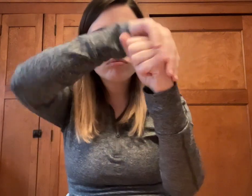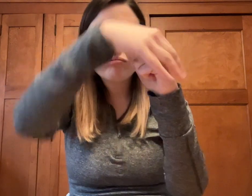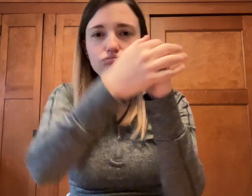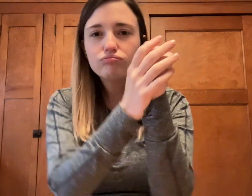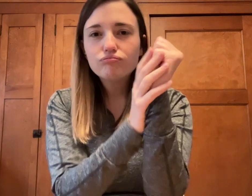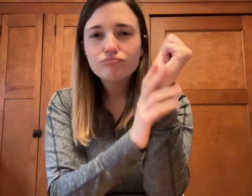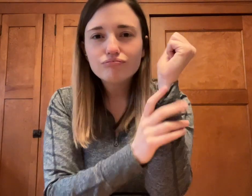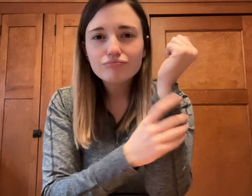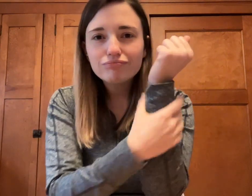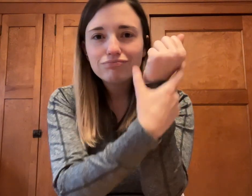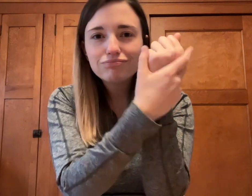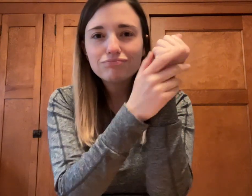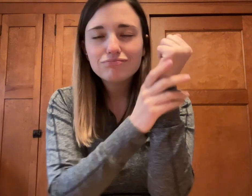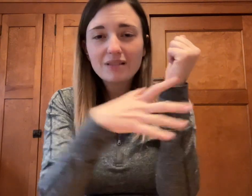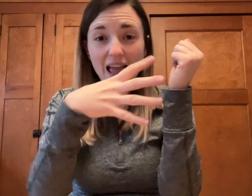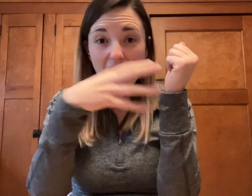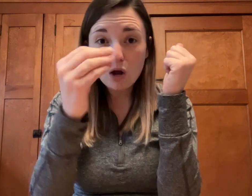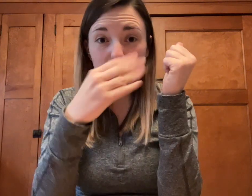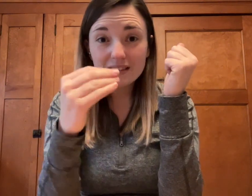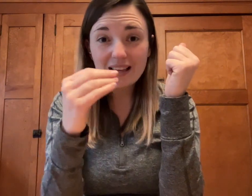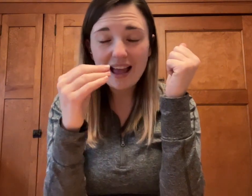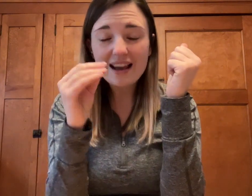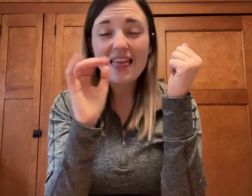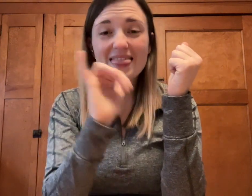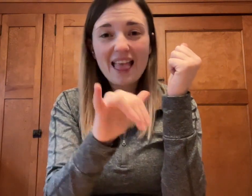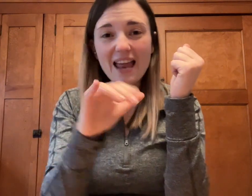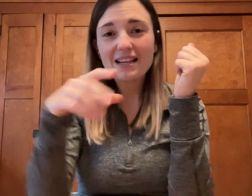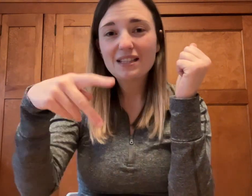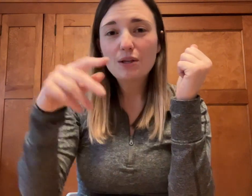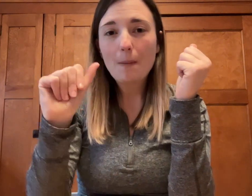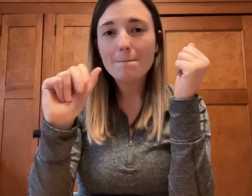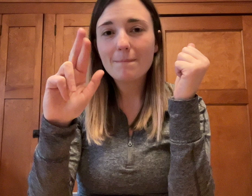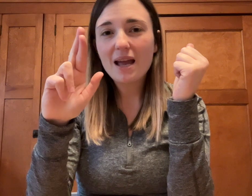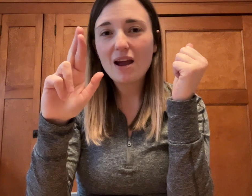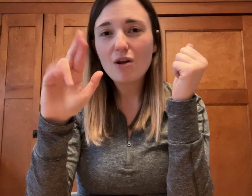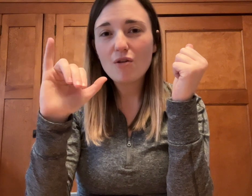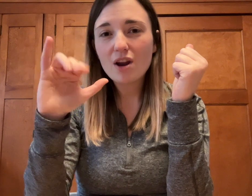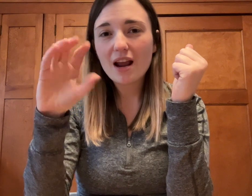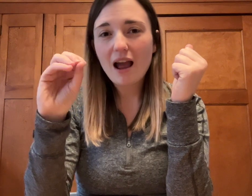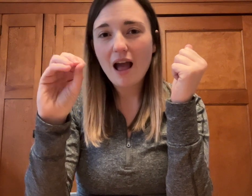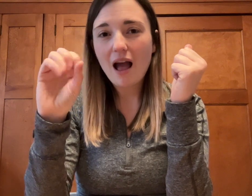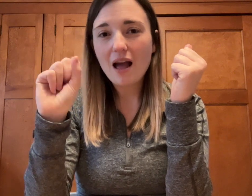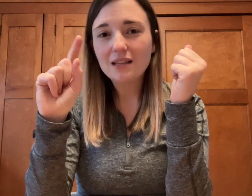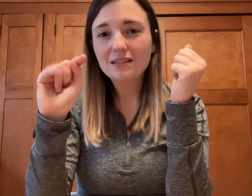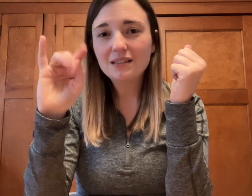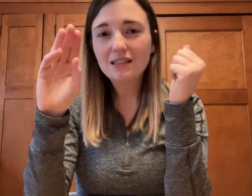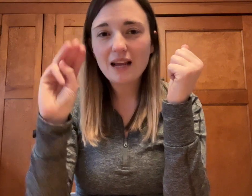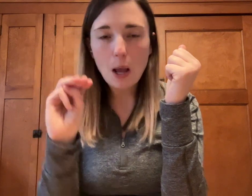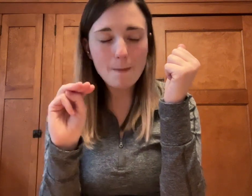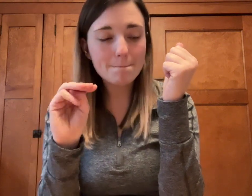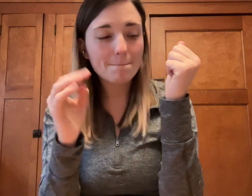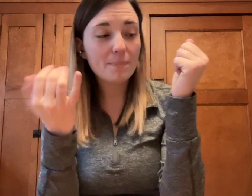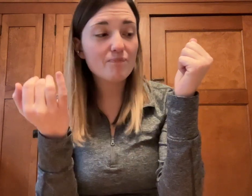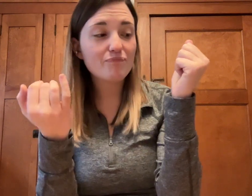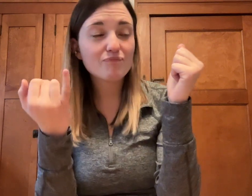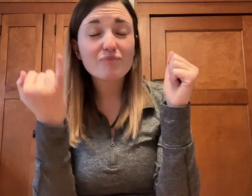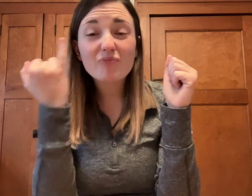skeleton? What is it? Femur. Say it again. Yeah, the femur. Yeah, good. So if I take this femur or any bone here, and I look at this bone right